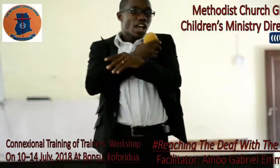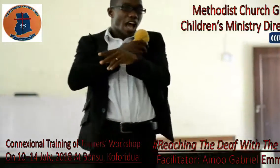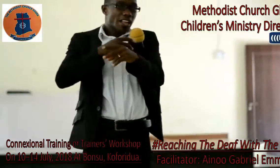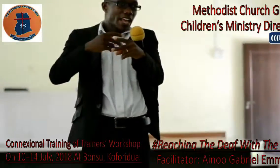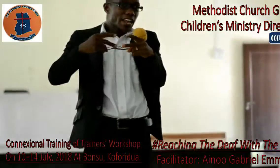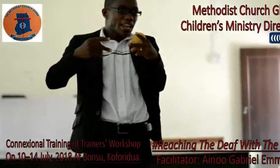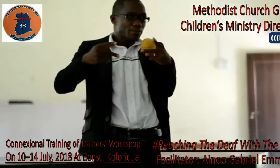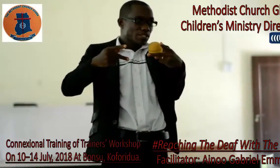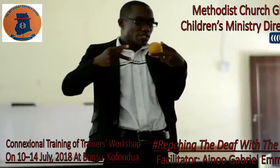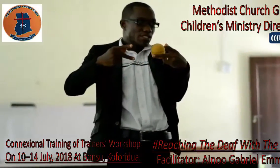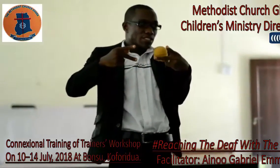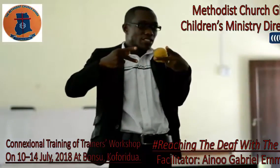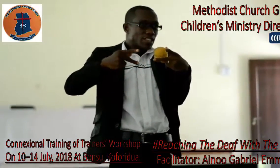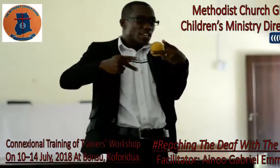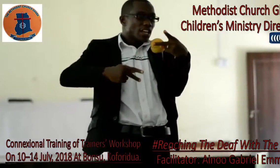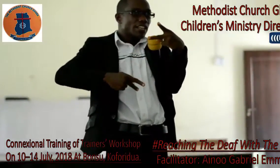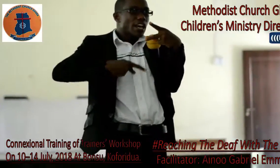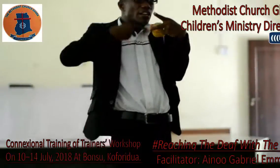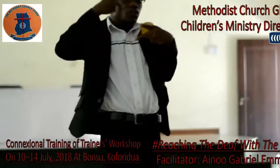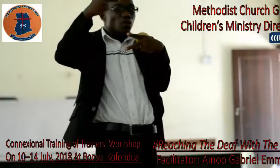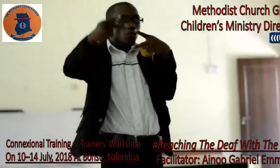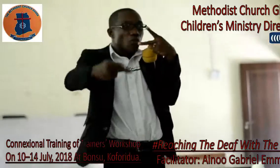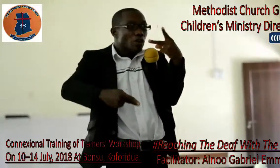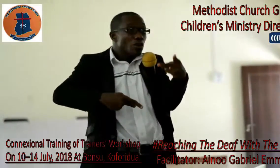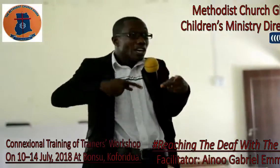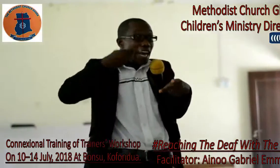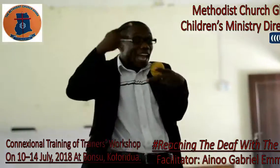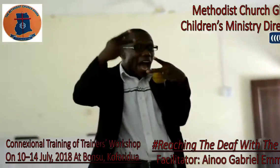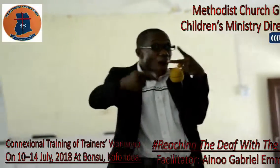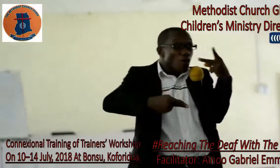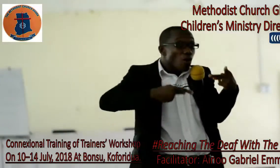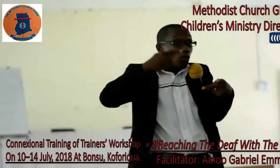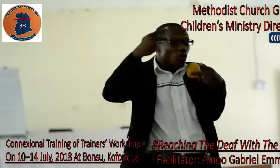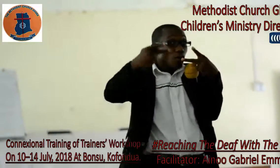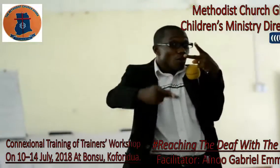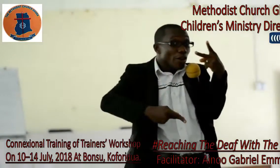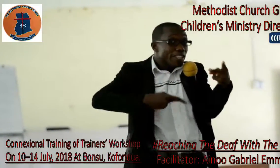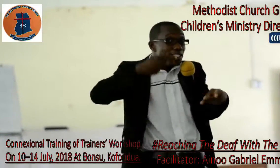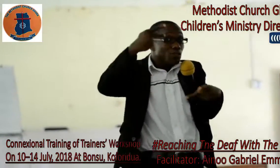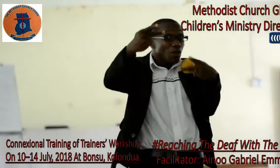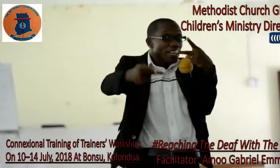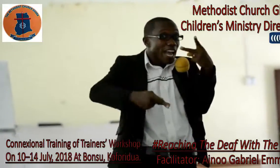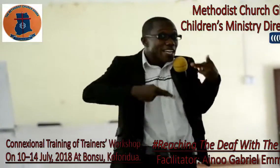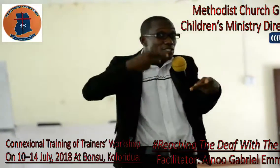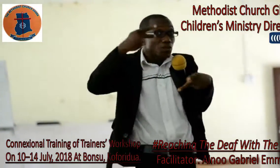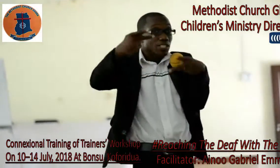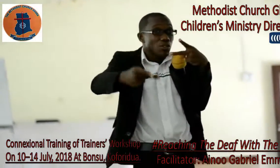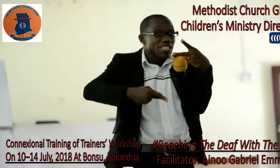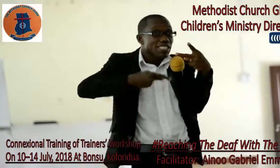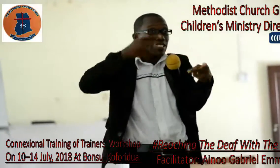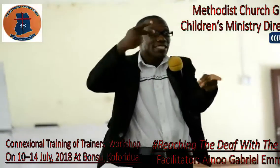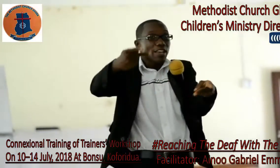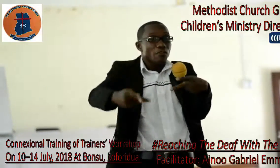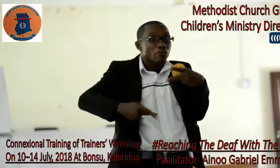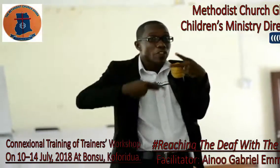at the lips. And then when you look at the arrow, it is going like this way. So this is